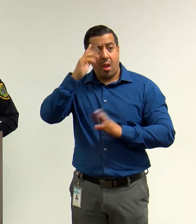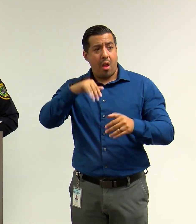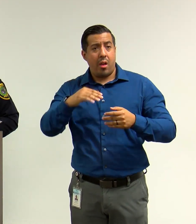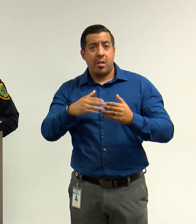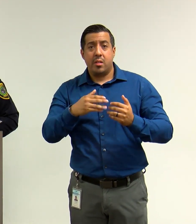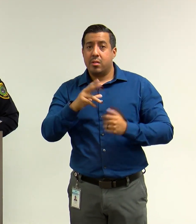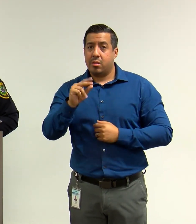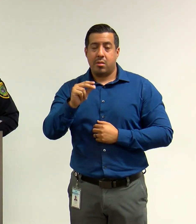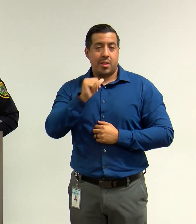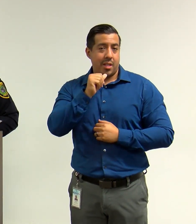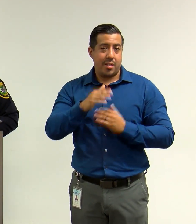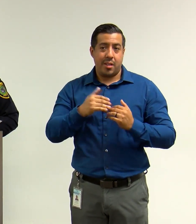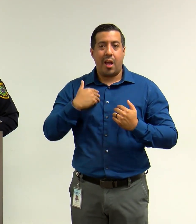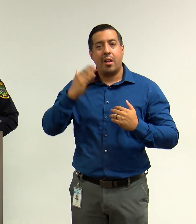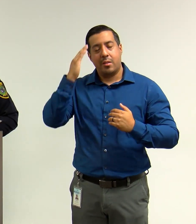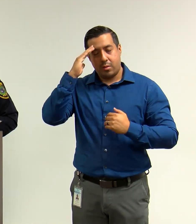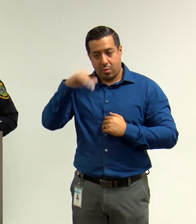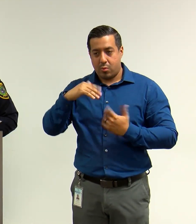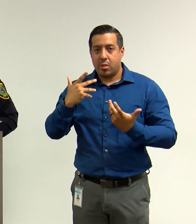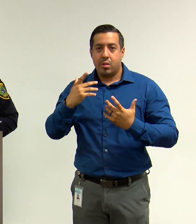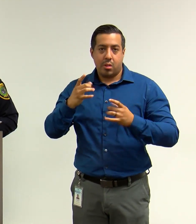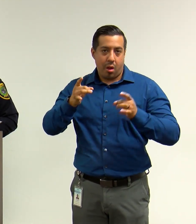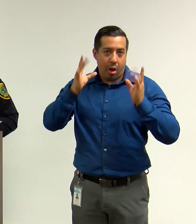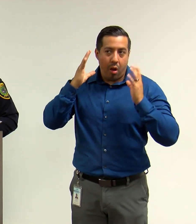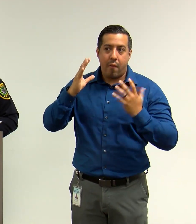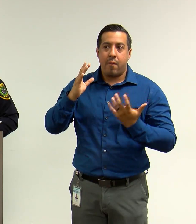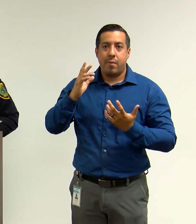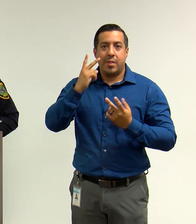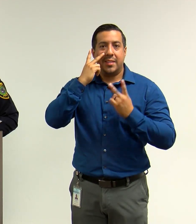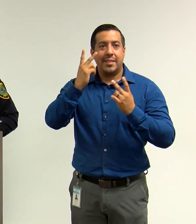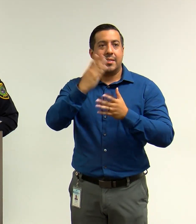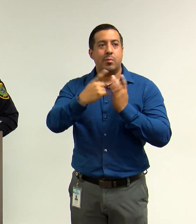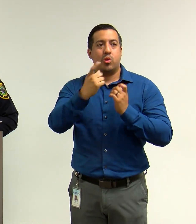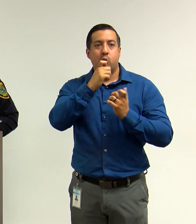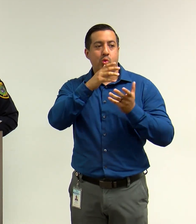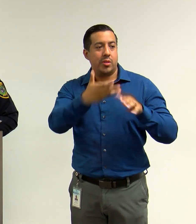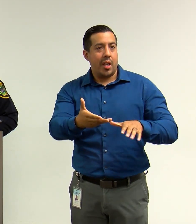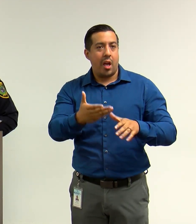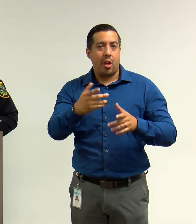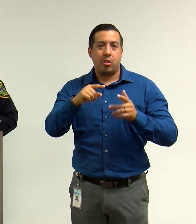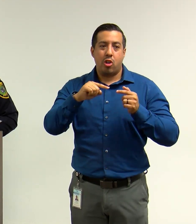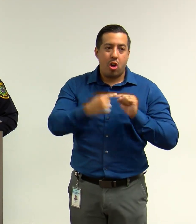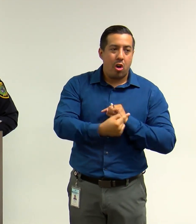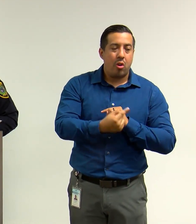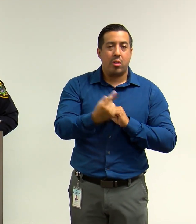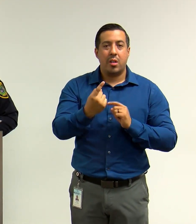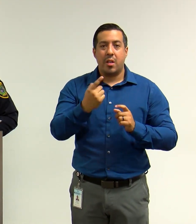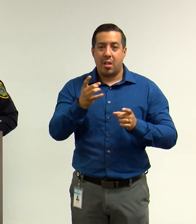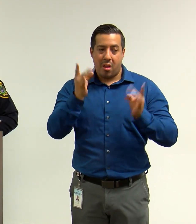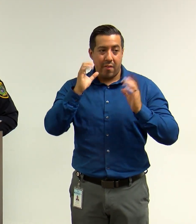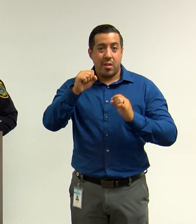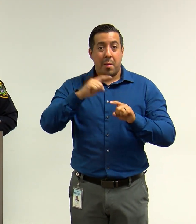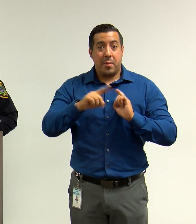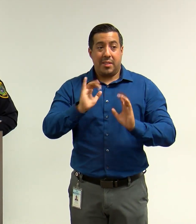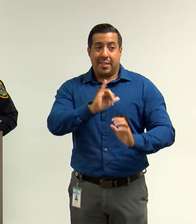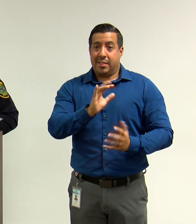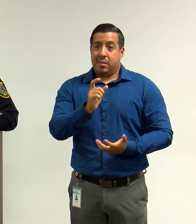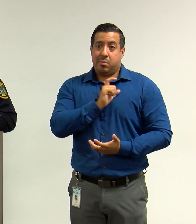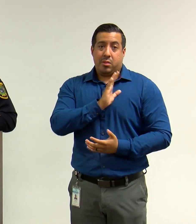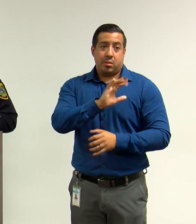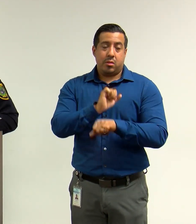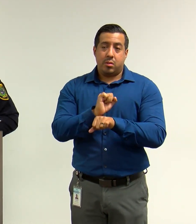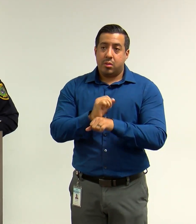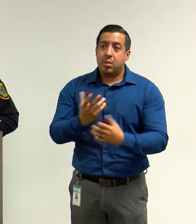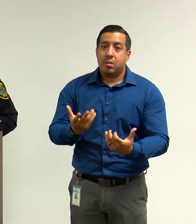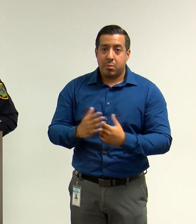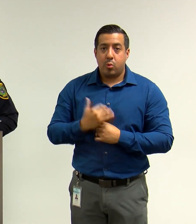know it's tragic when anybody is seriously hurt or lose their life, but that's policing. And we want to